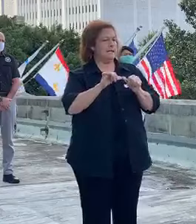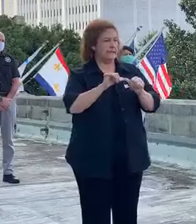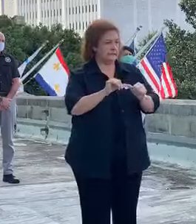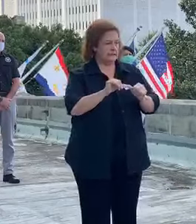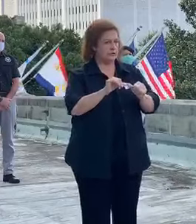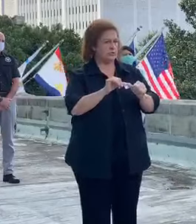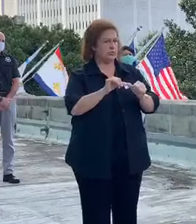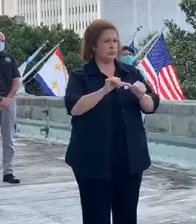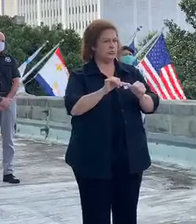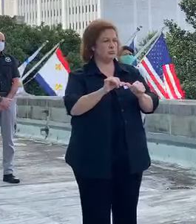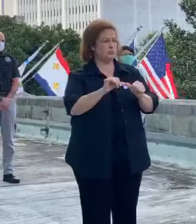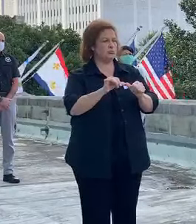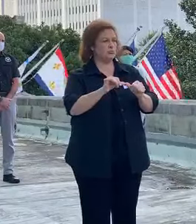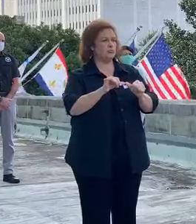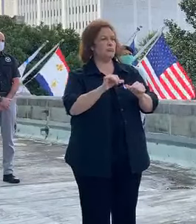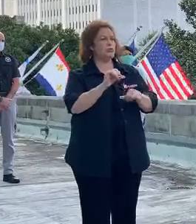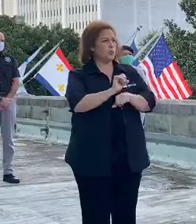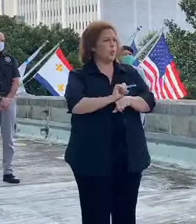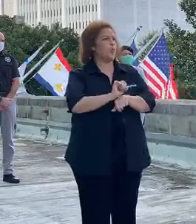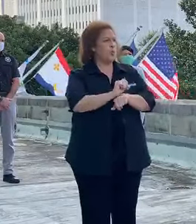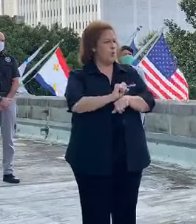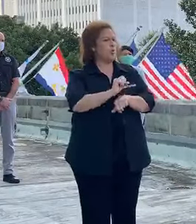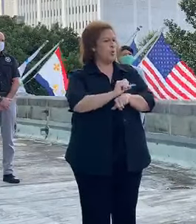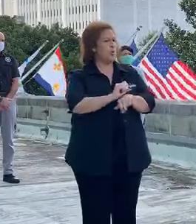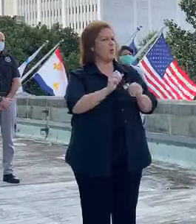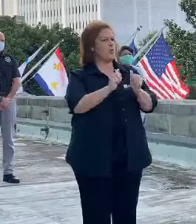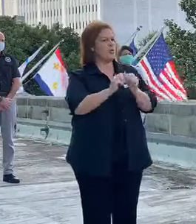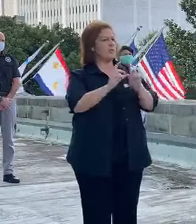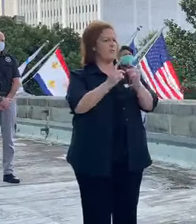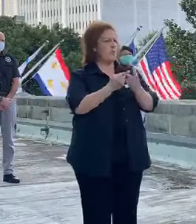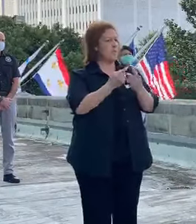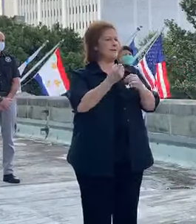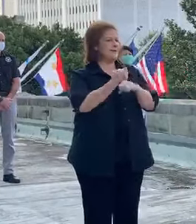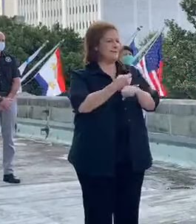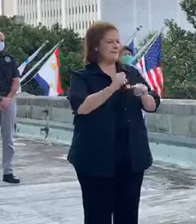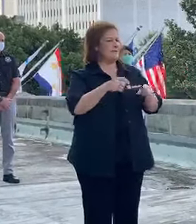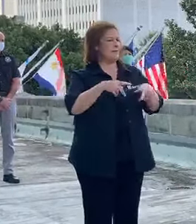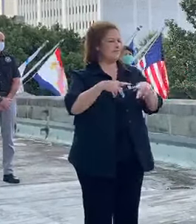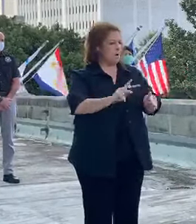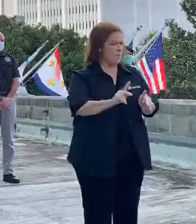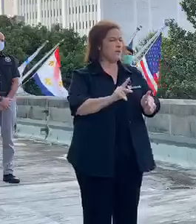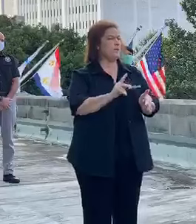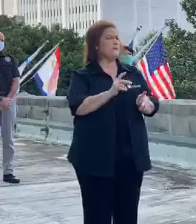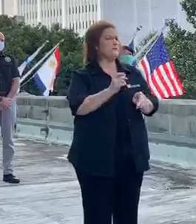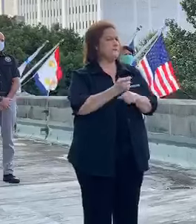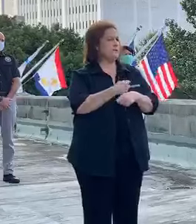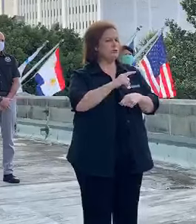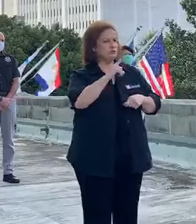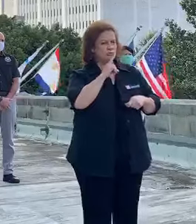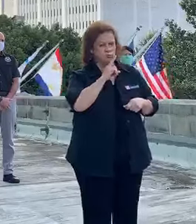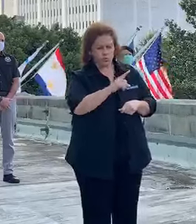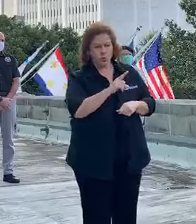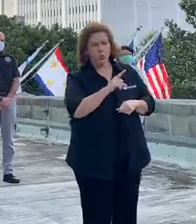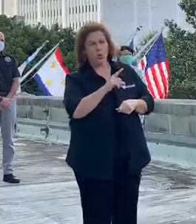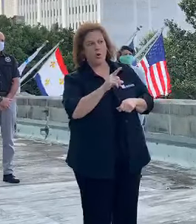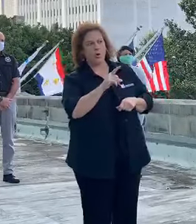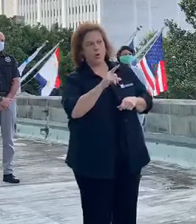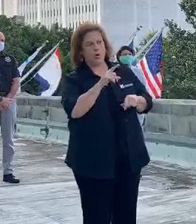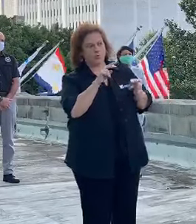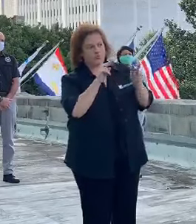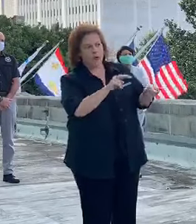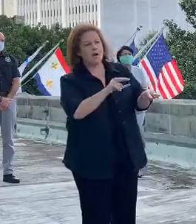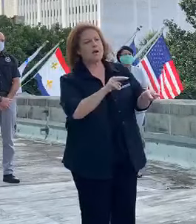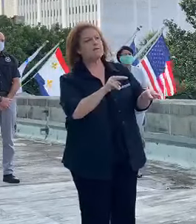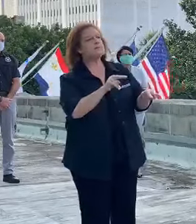over the last few weeks and months with the Department of Safety and Permits to enforce requirements and limits on